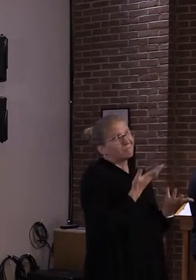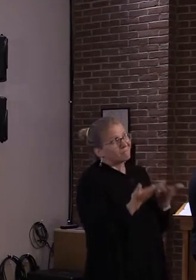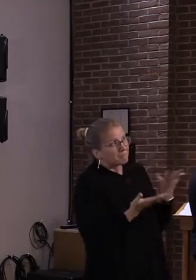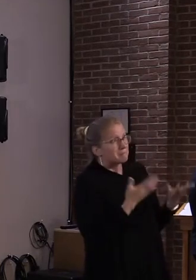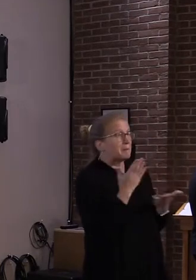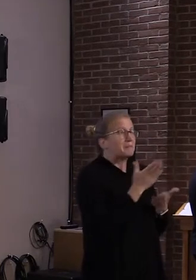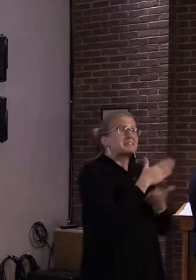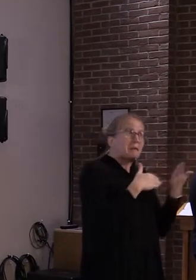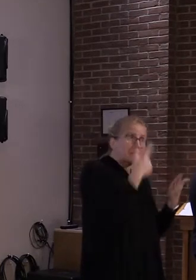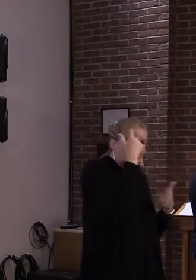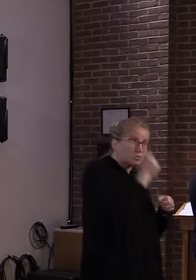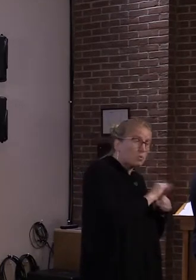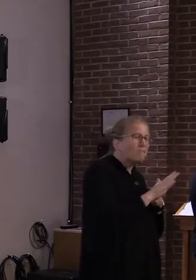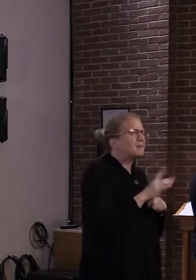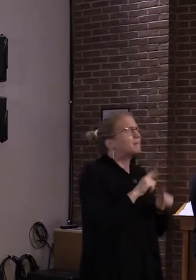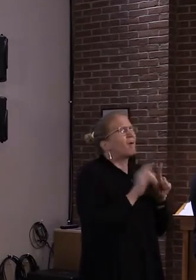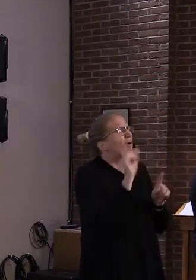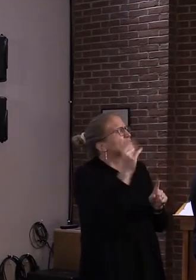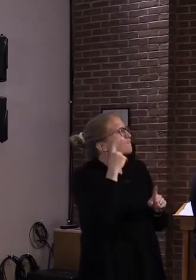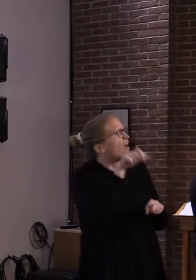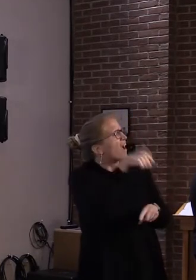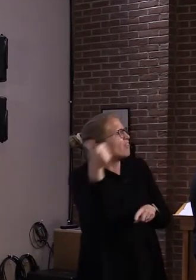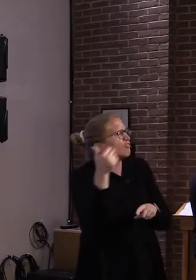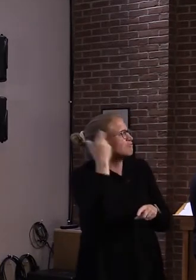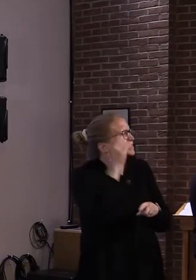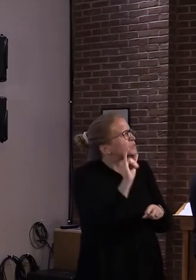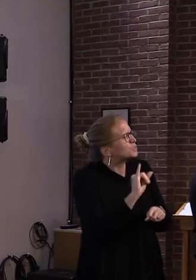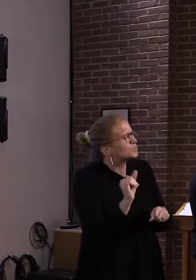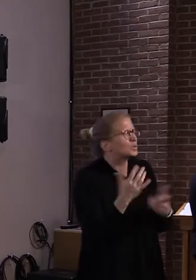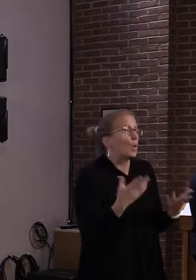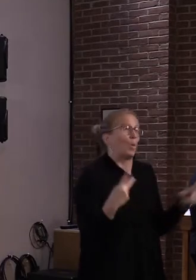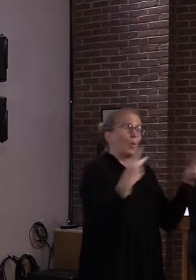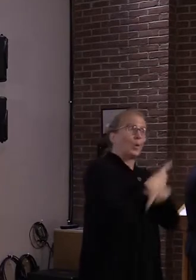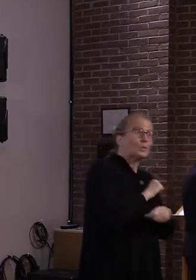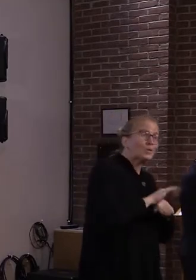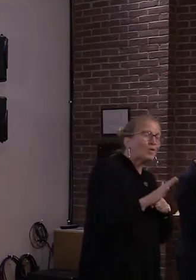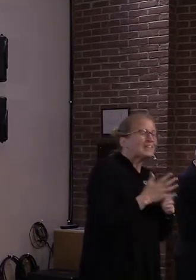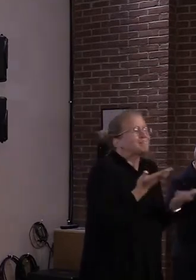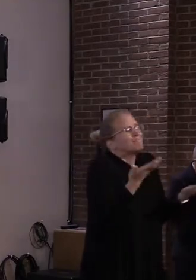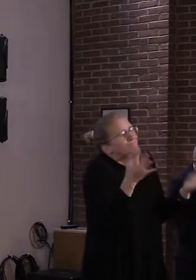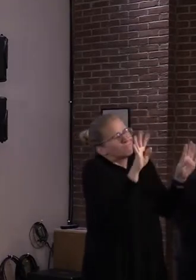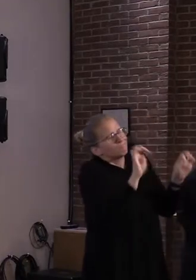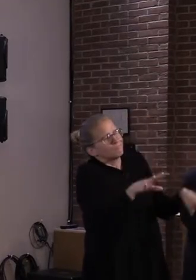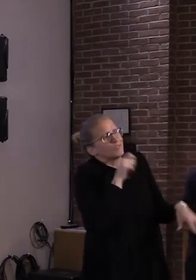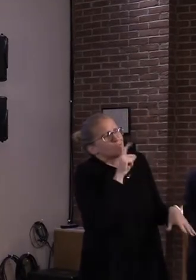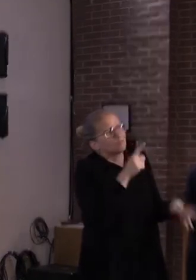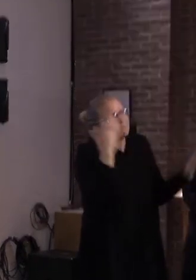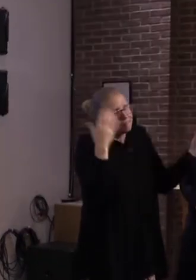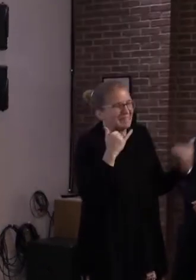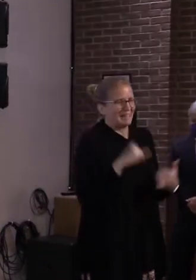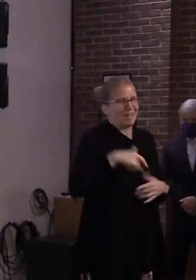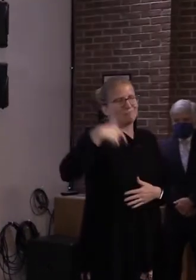bit better yet. I'll stop my comments there and return it to the governor.